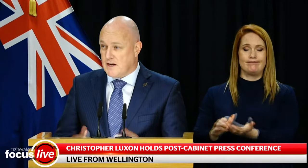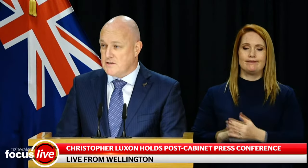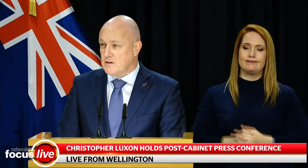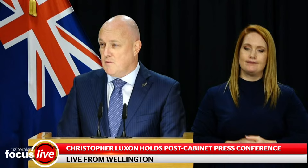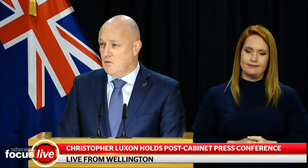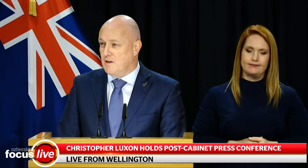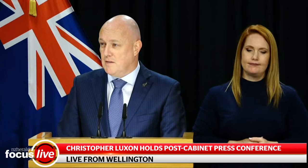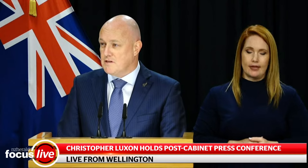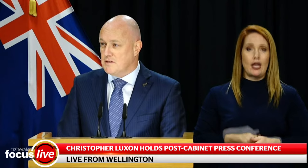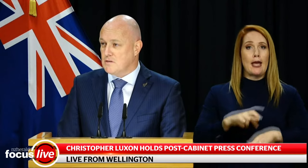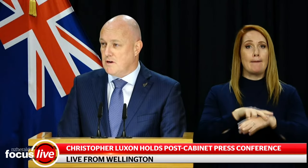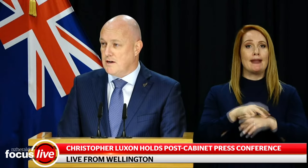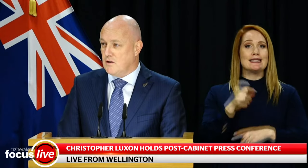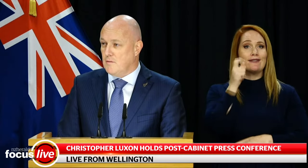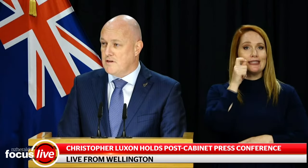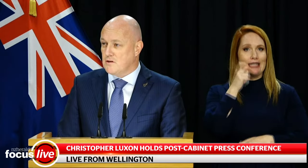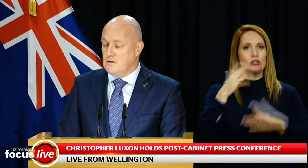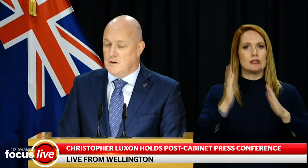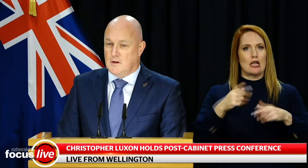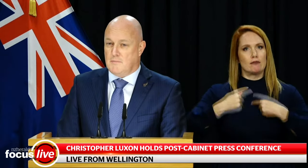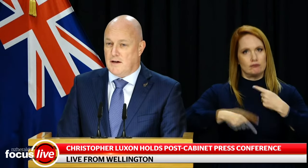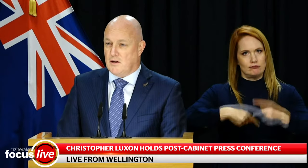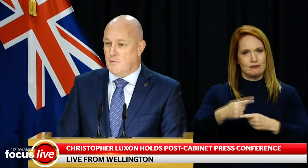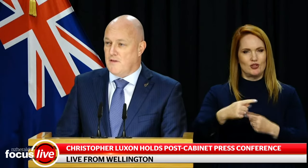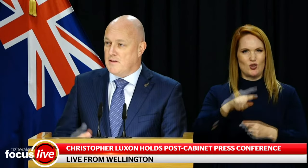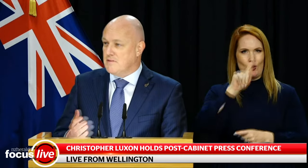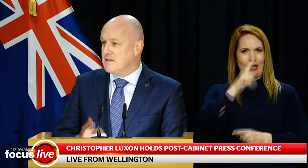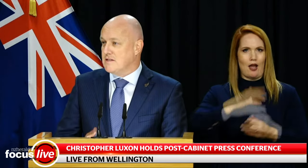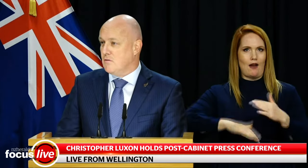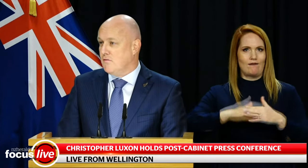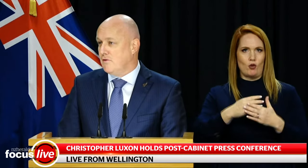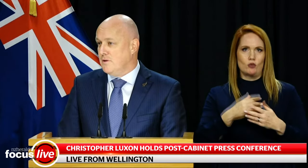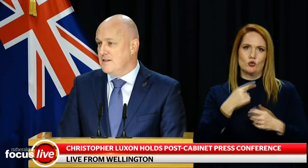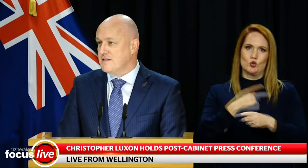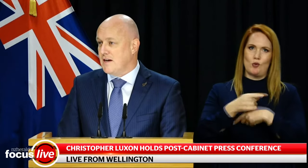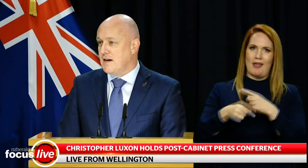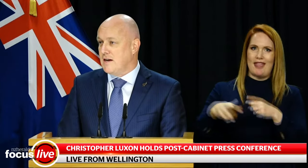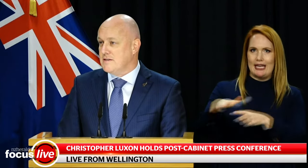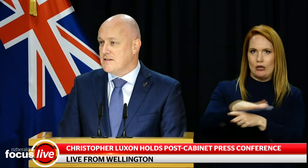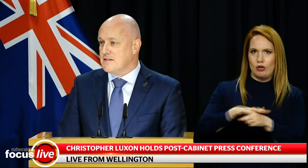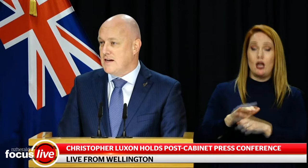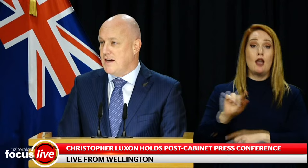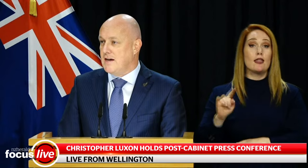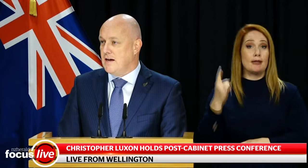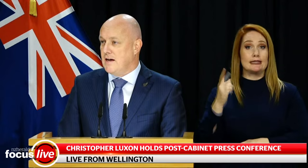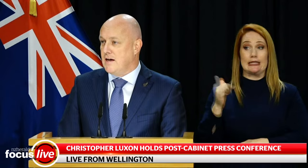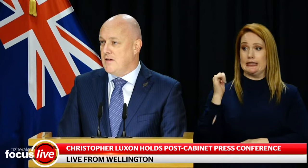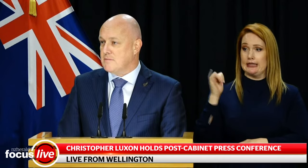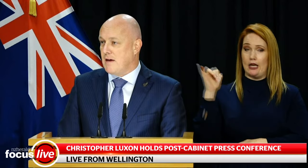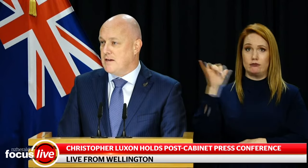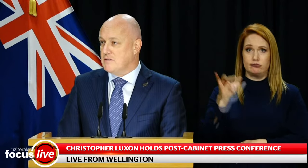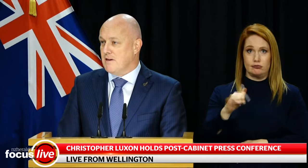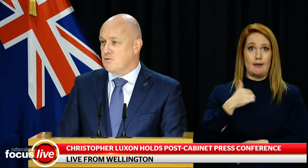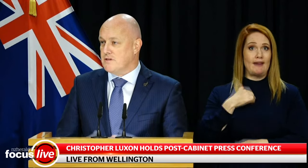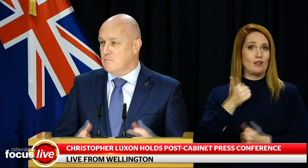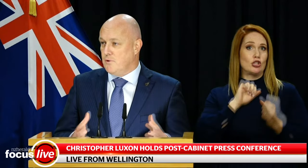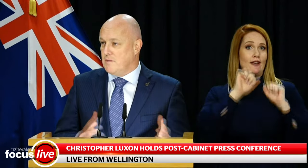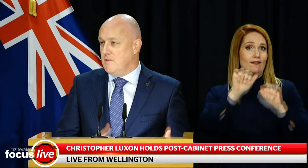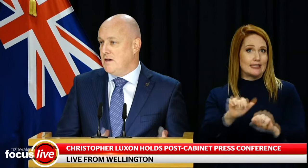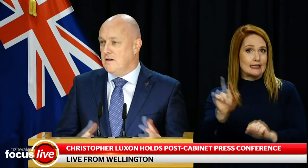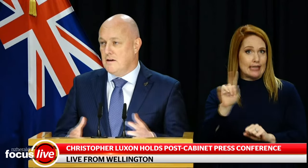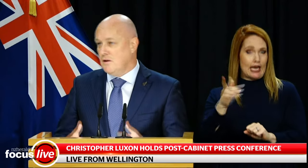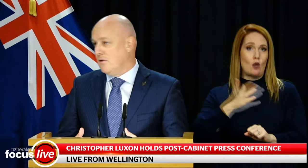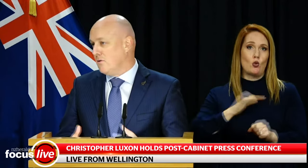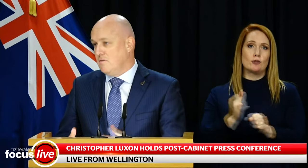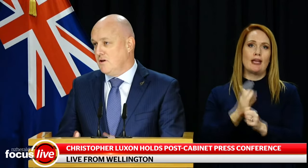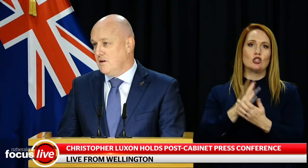police investigation, so I'm a little bit limited as to what I can comment on, but, we've had the Minister flew in yesterday, is there today, and that's partly to make sure he's supporting